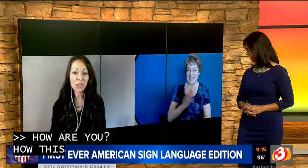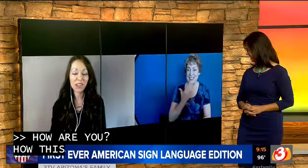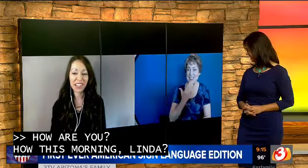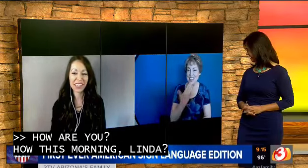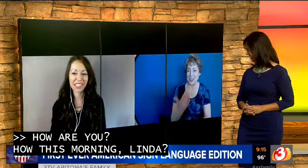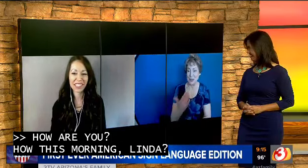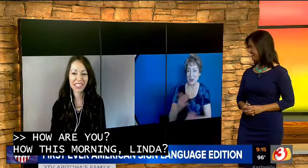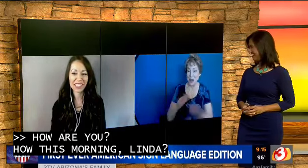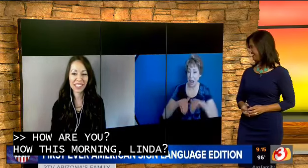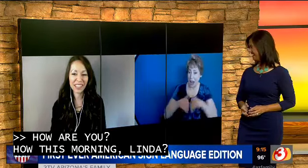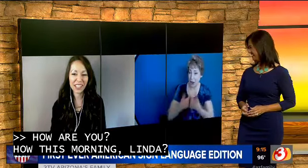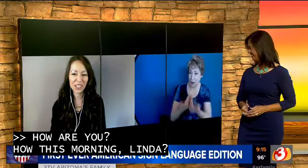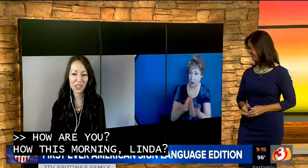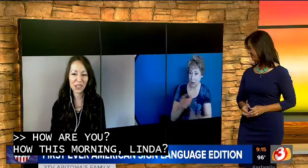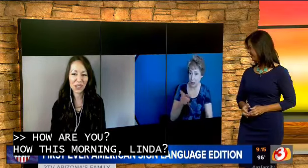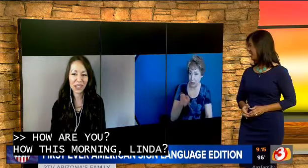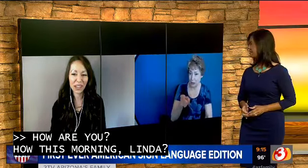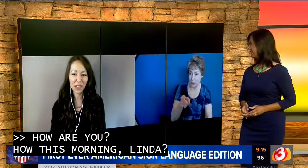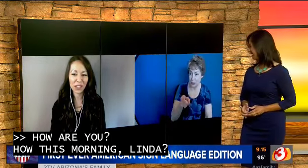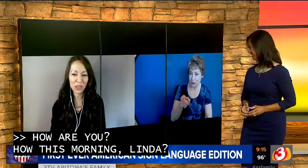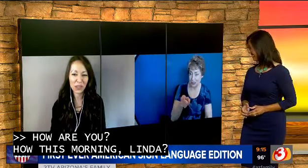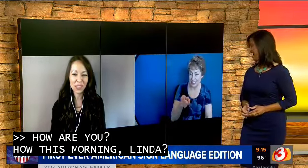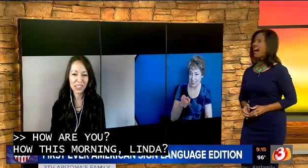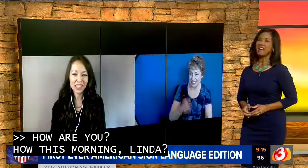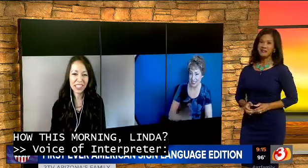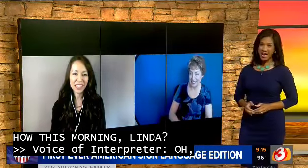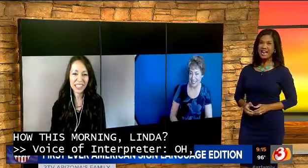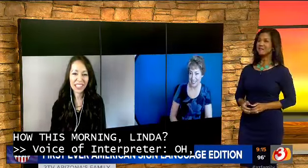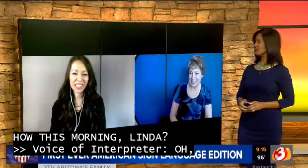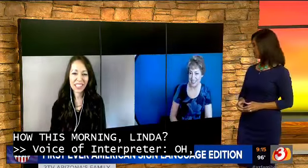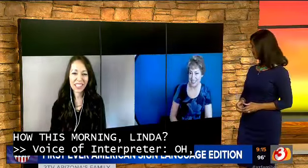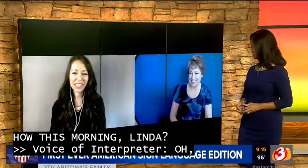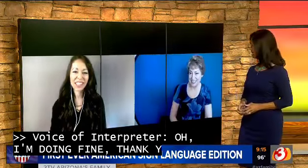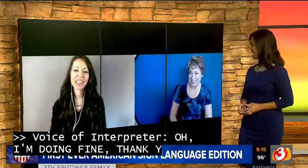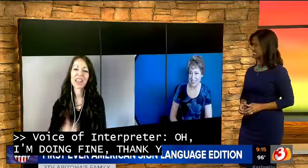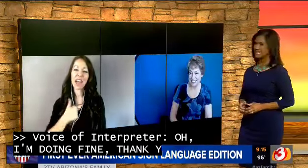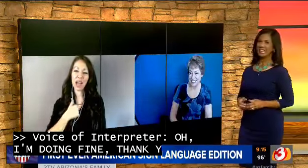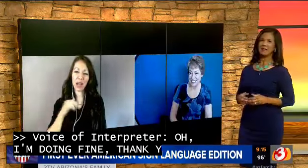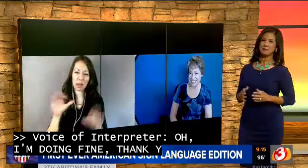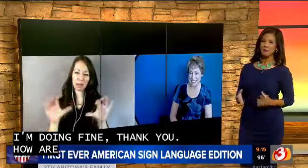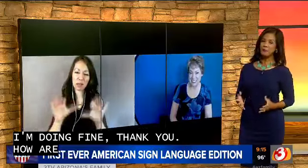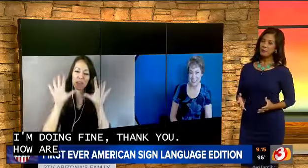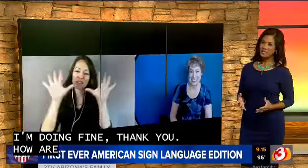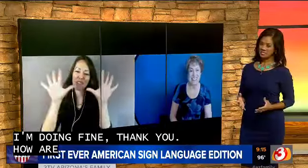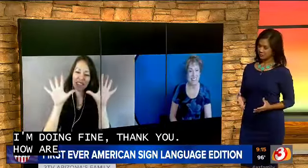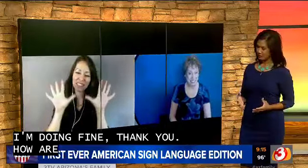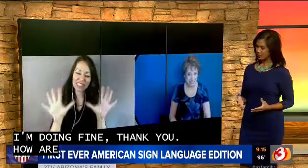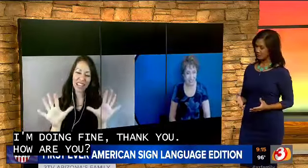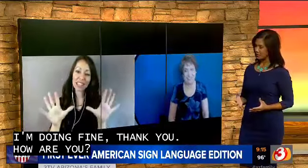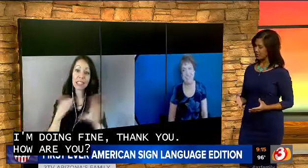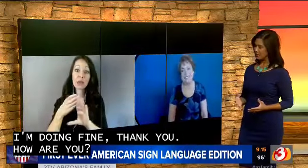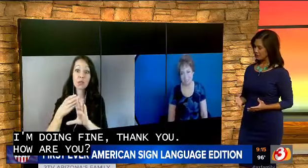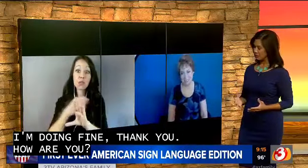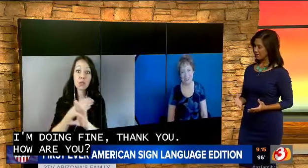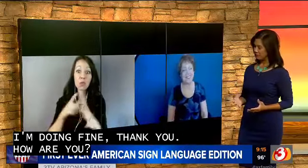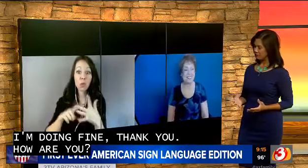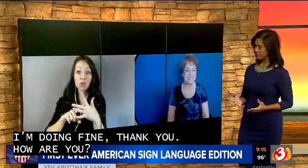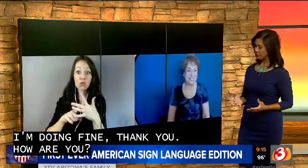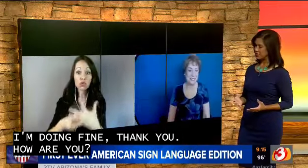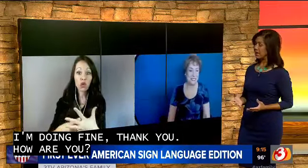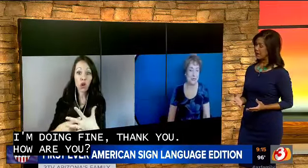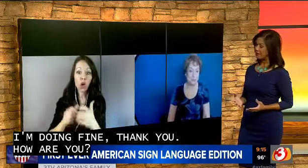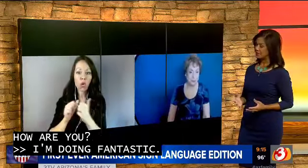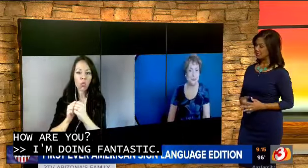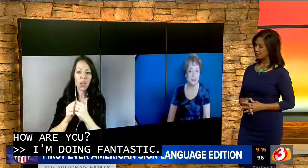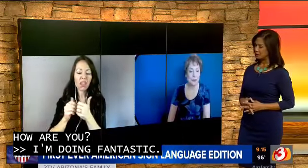Oh, I'm doing fine. Thank you. How are you? I am doing fantastic. And before we get started here with the